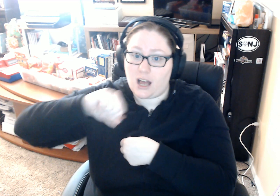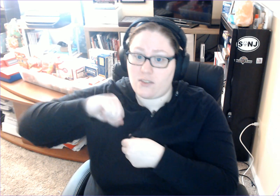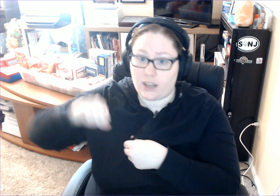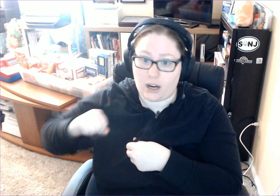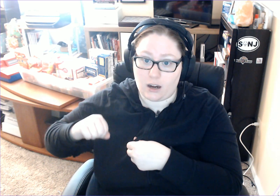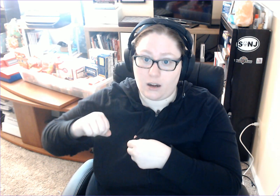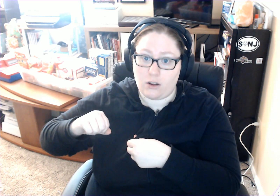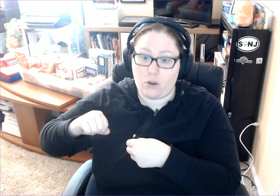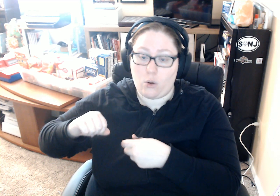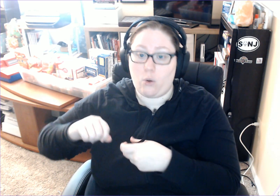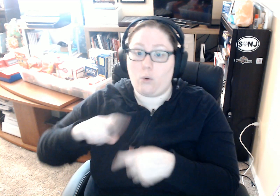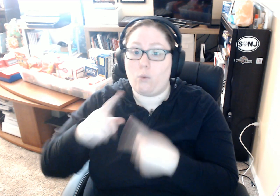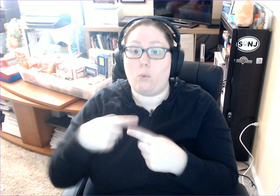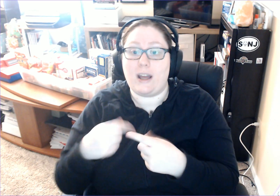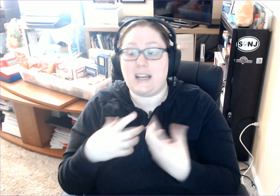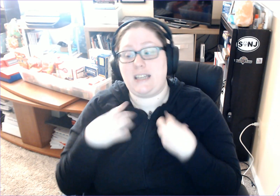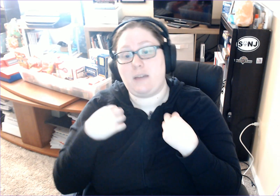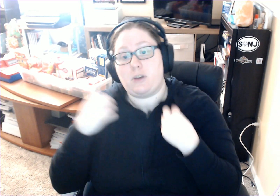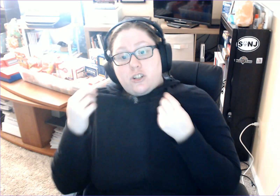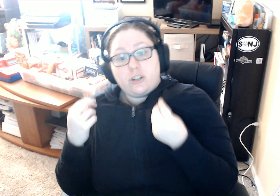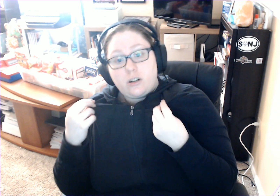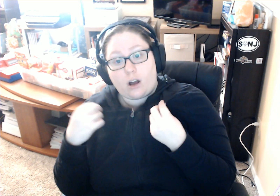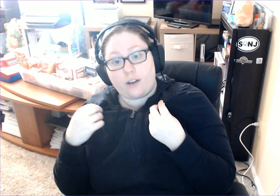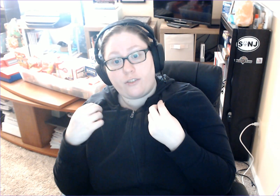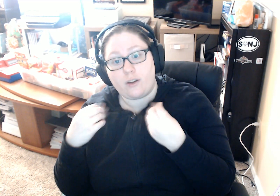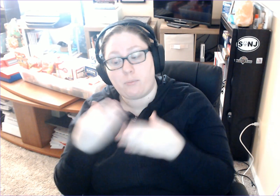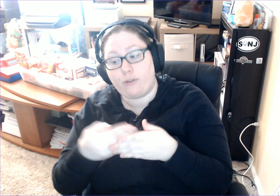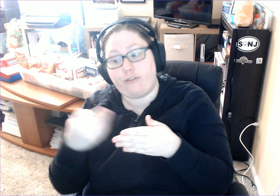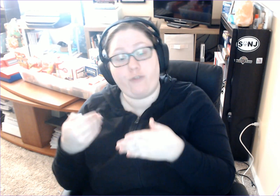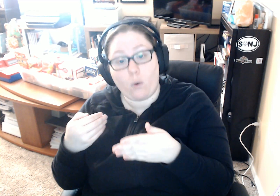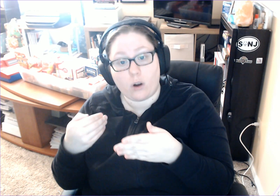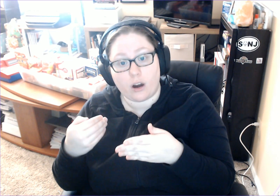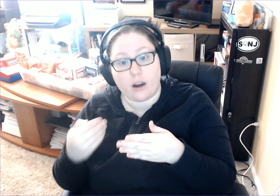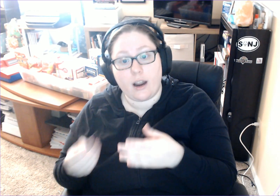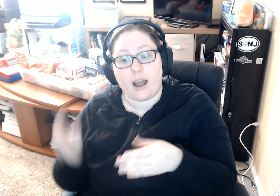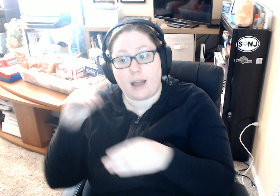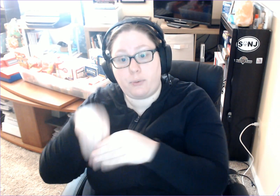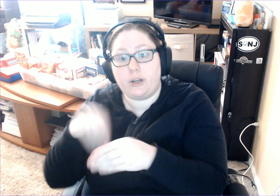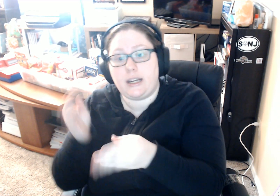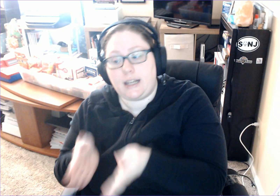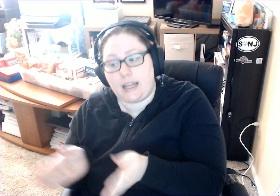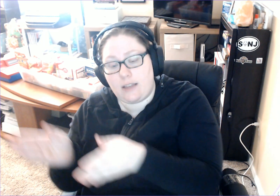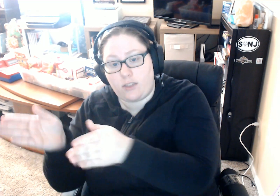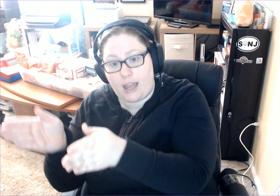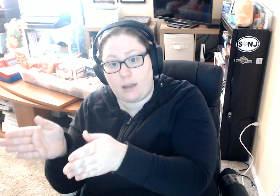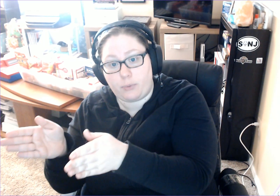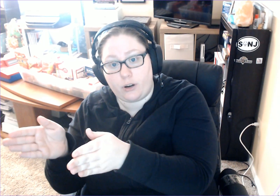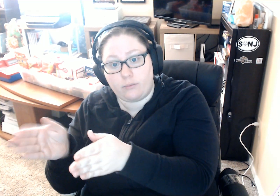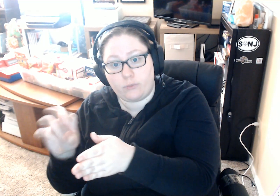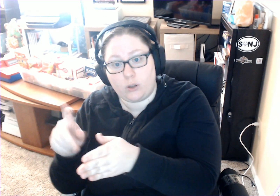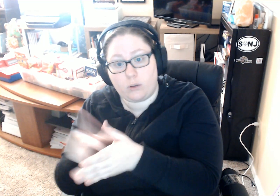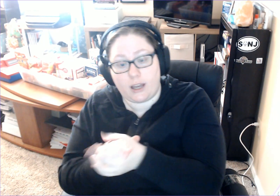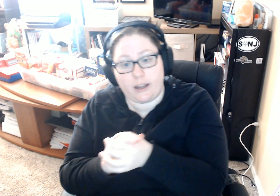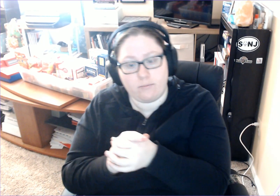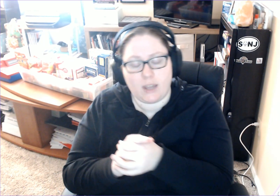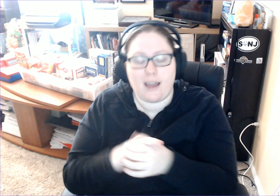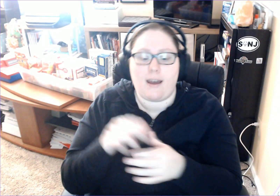there when I take my shirt off before I put it in the hamper. Okay? And